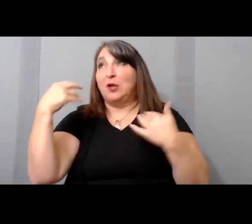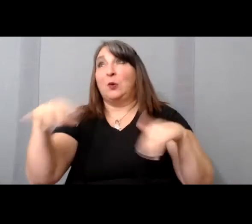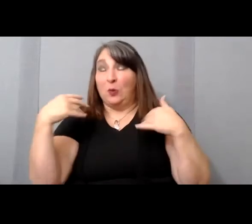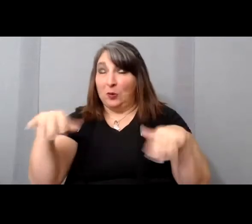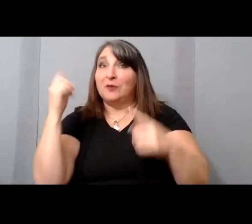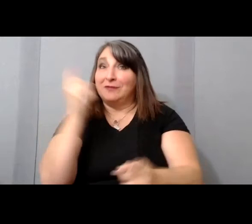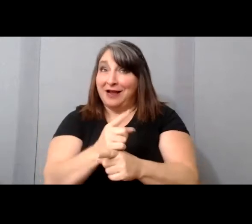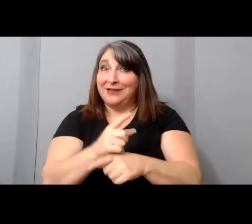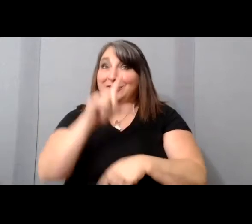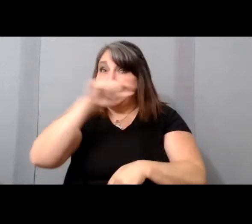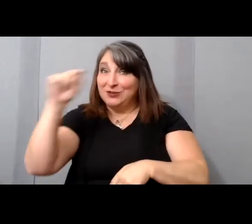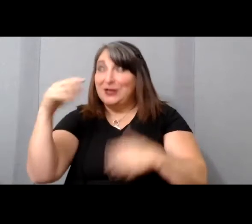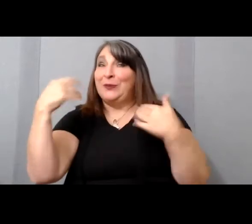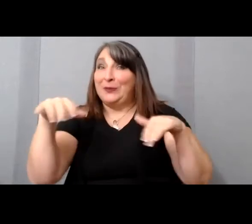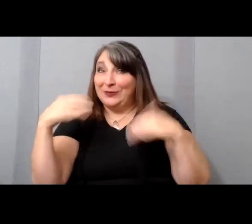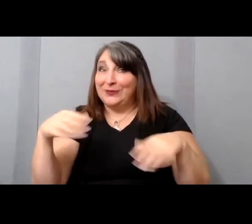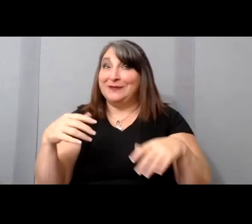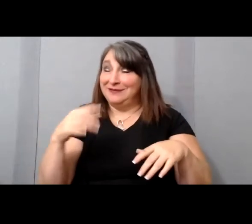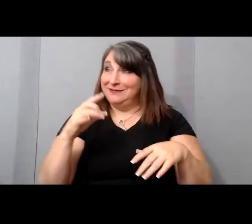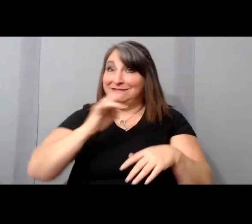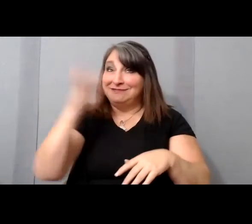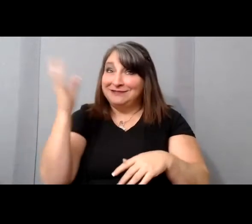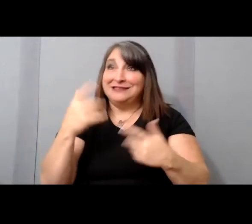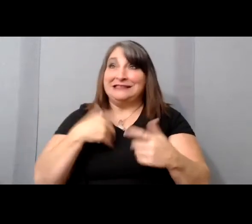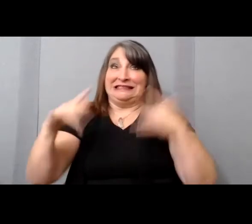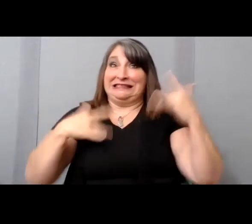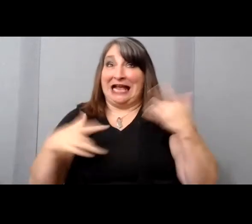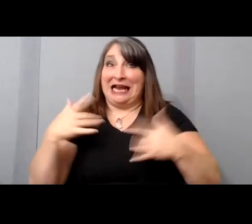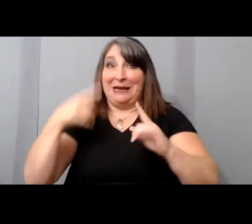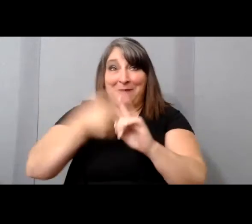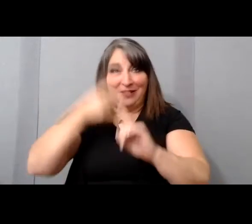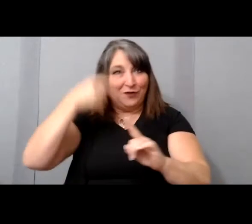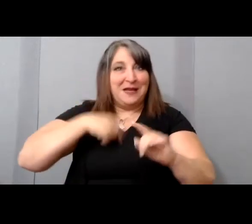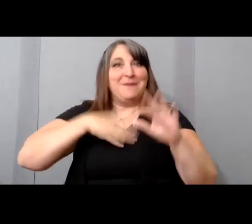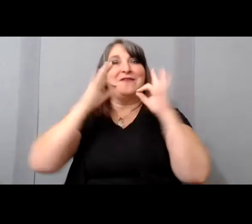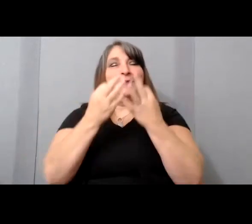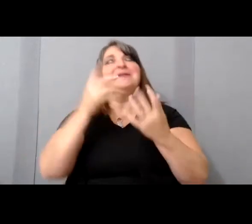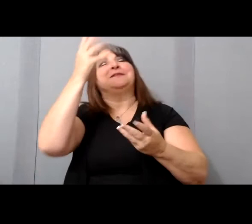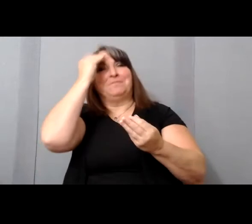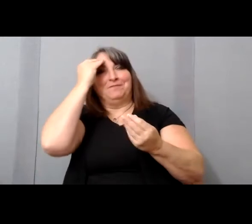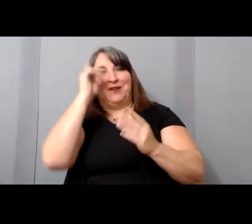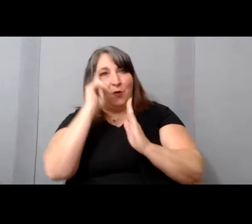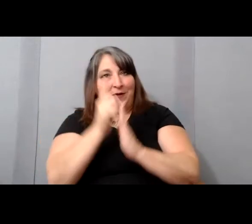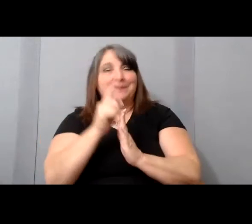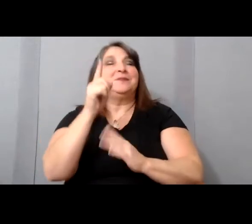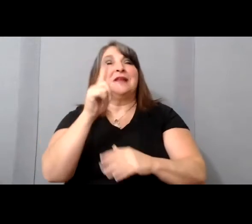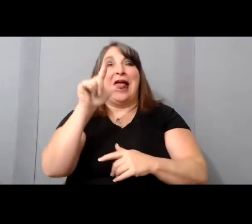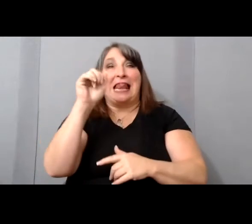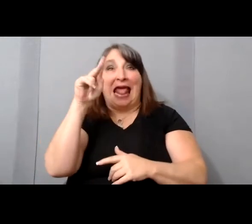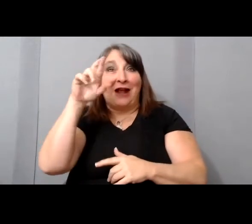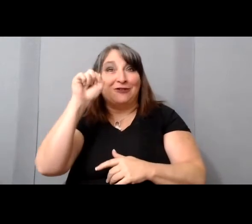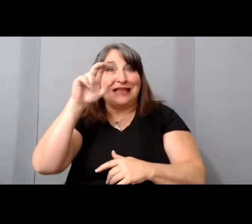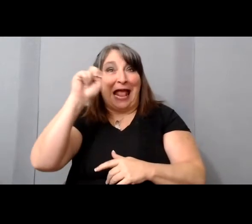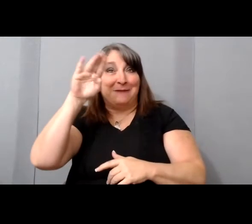quite a 2020. We had quite an exciting month for me and my family. Let's think about this for a second. The Lakers are the NBA